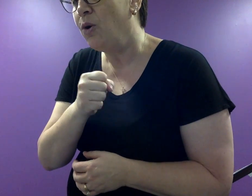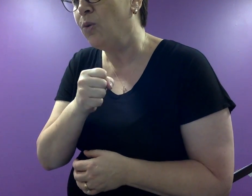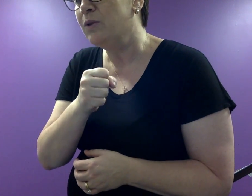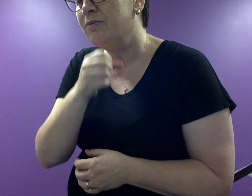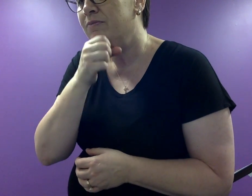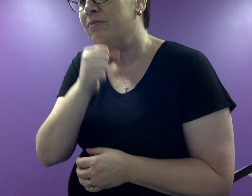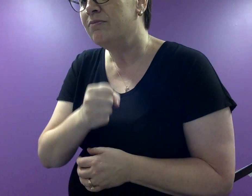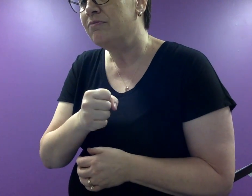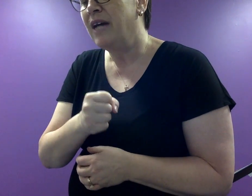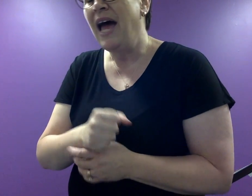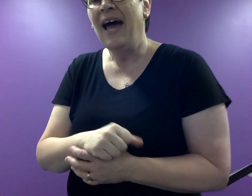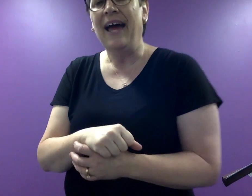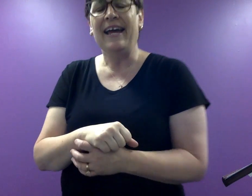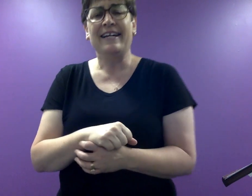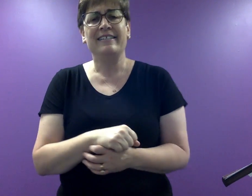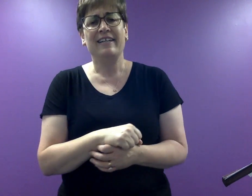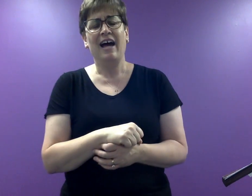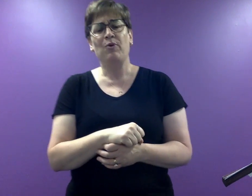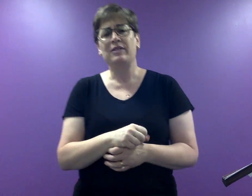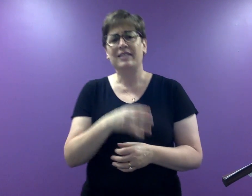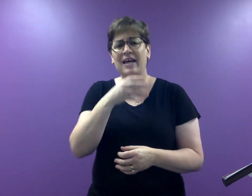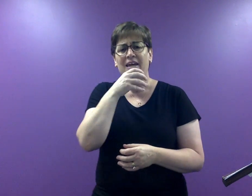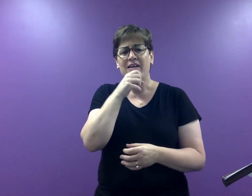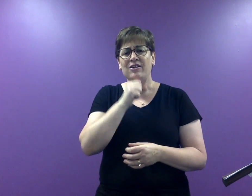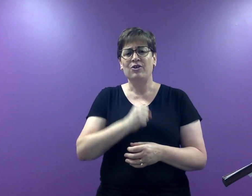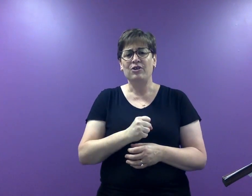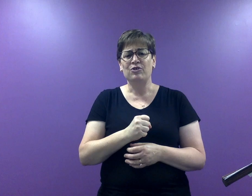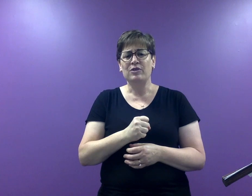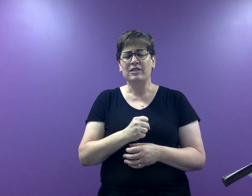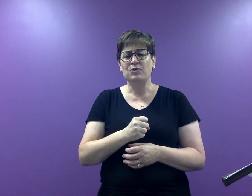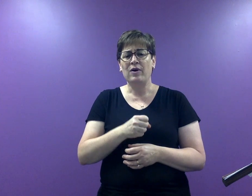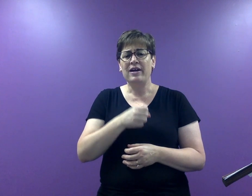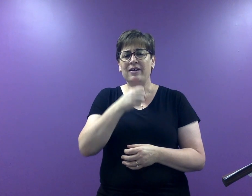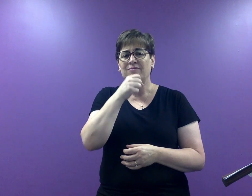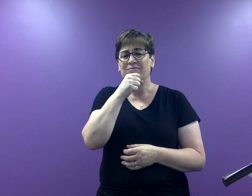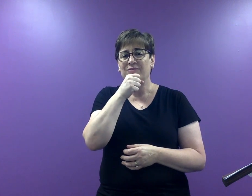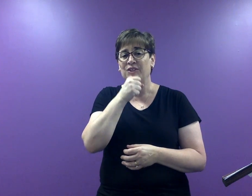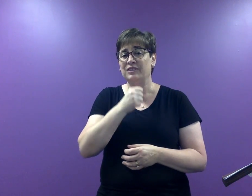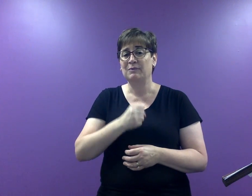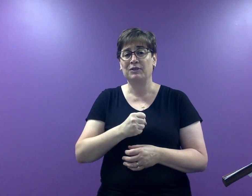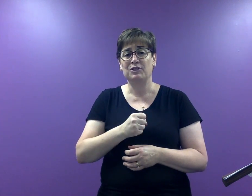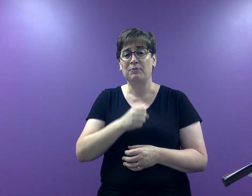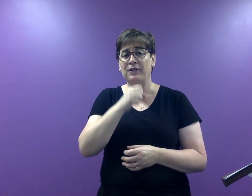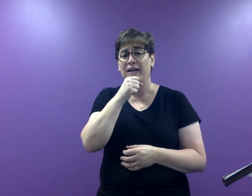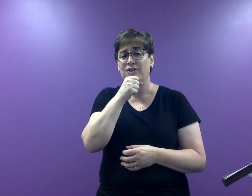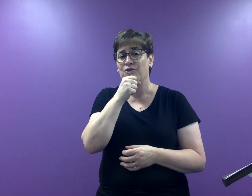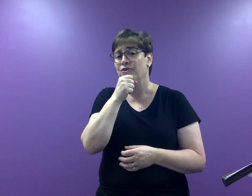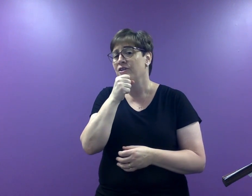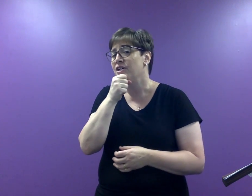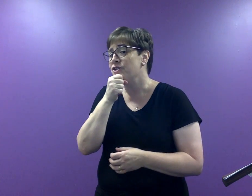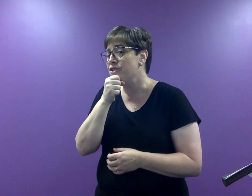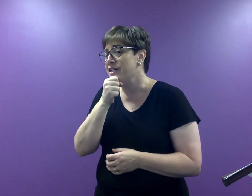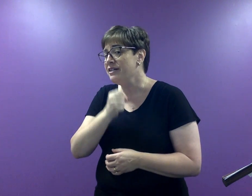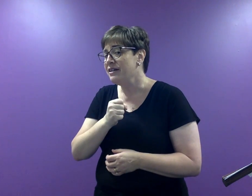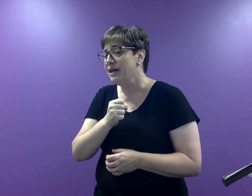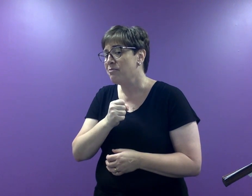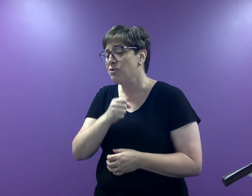Old. And I would say, you can do it this way. You can simply just put it at your chin and pull